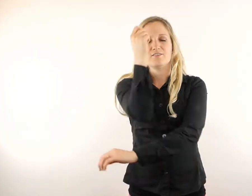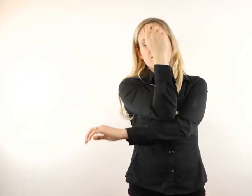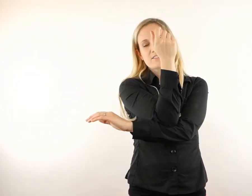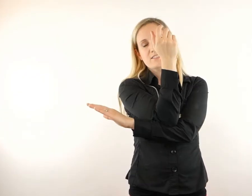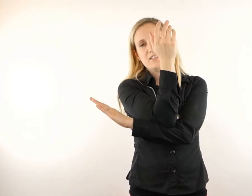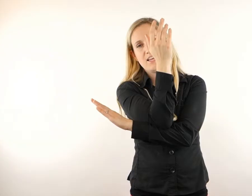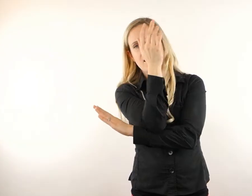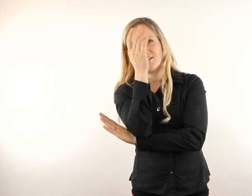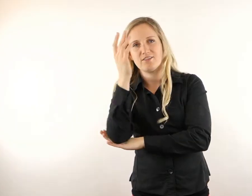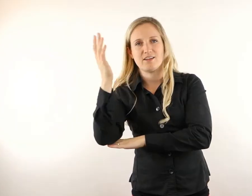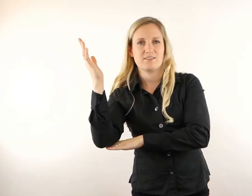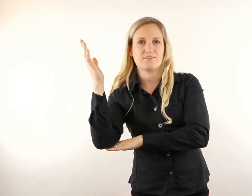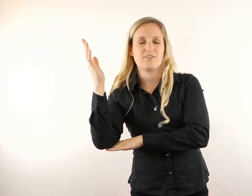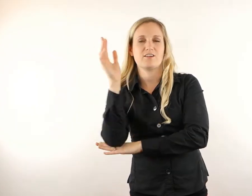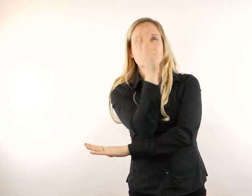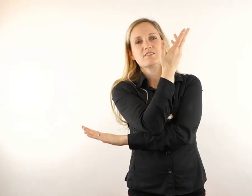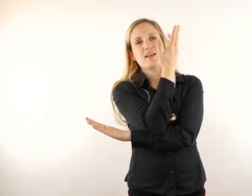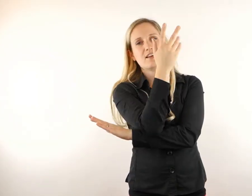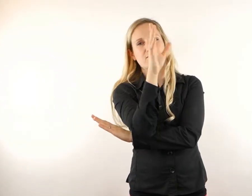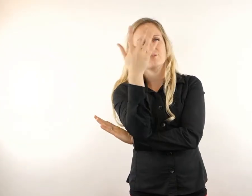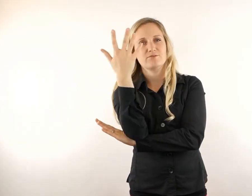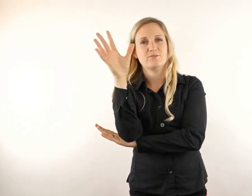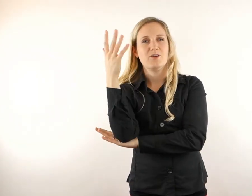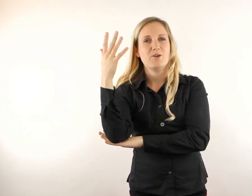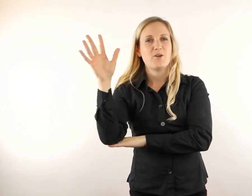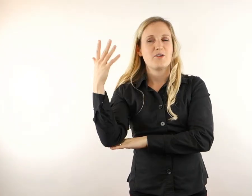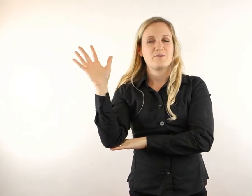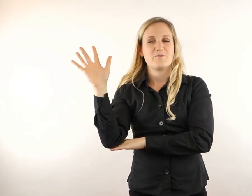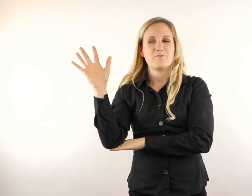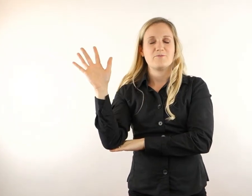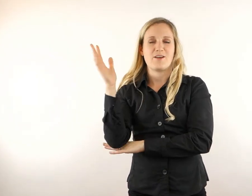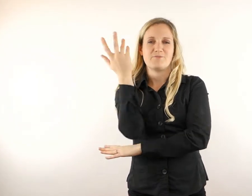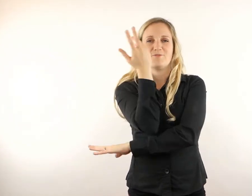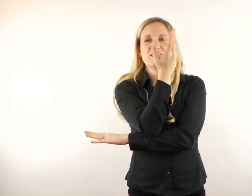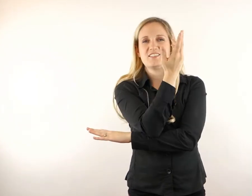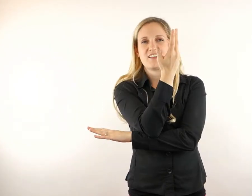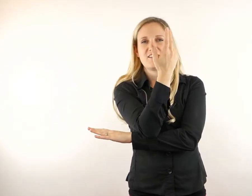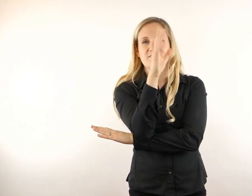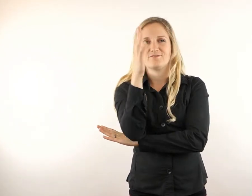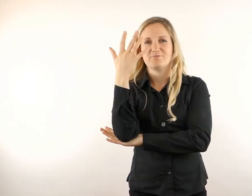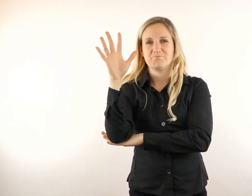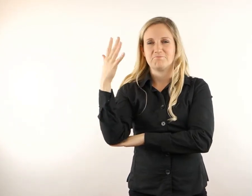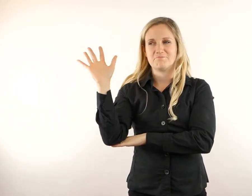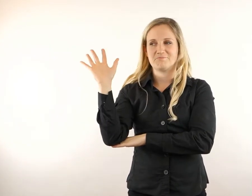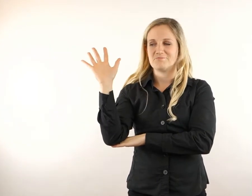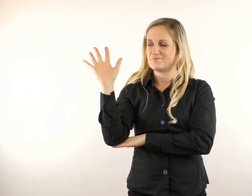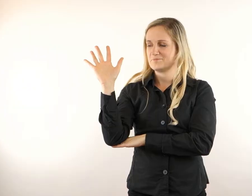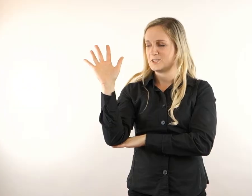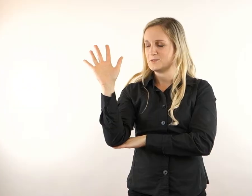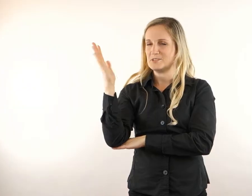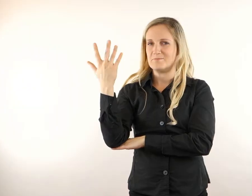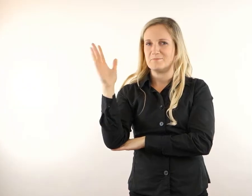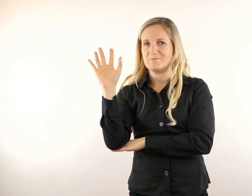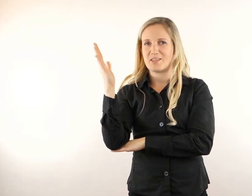can slide your hand across as your wrist is kind of going that